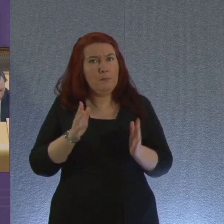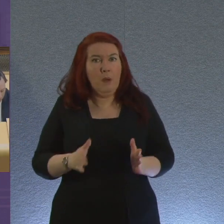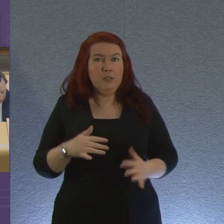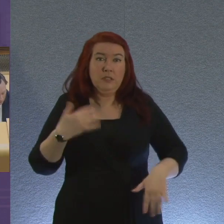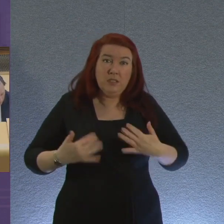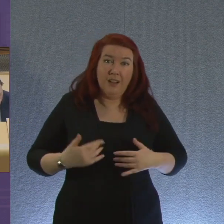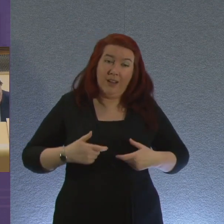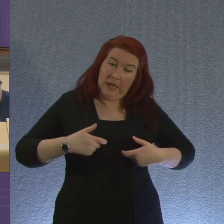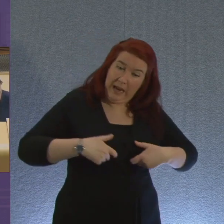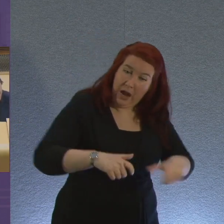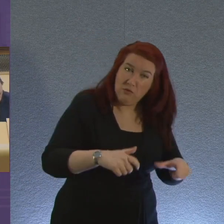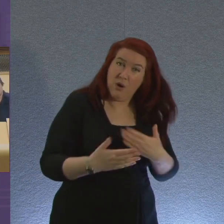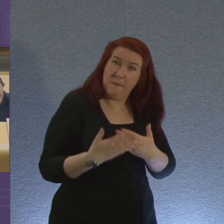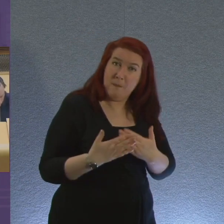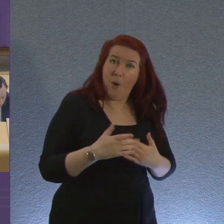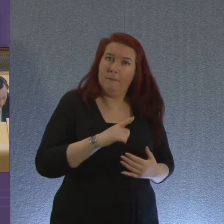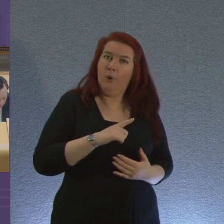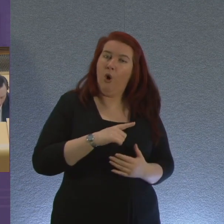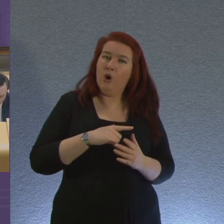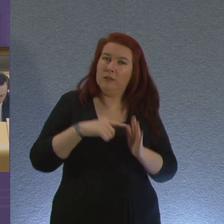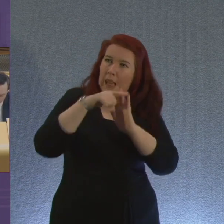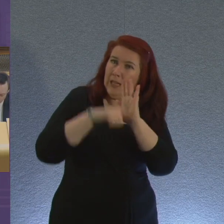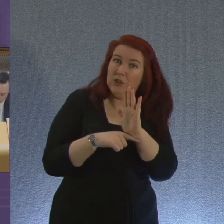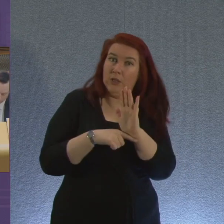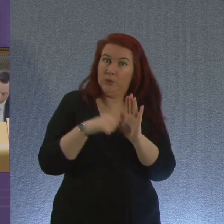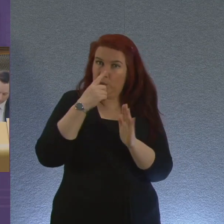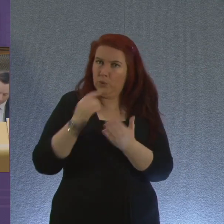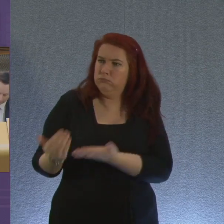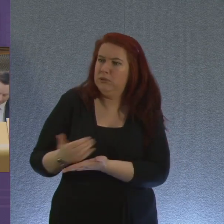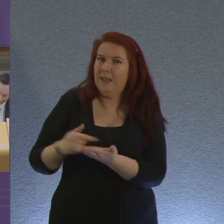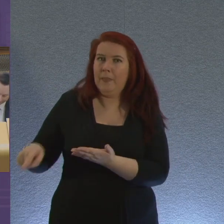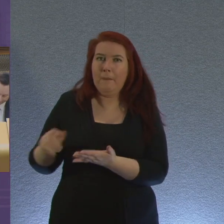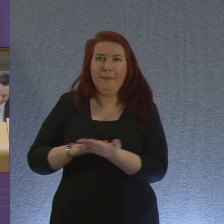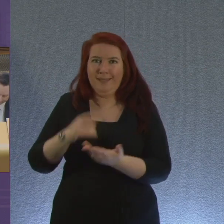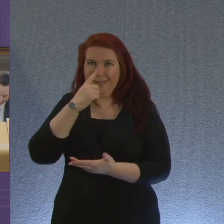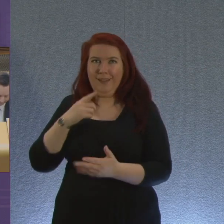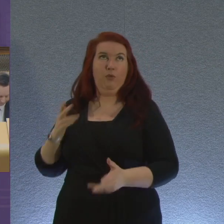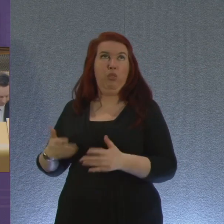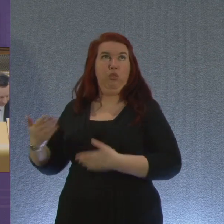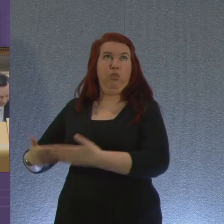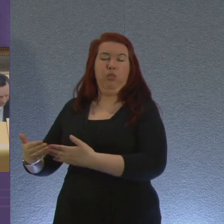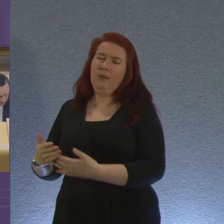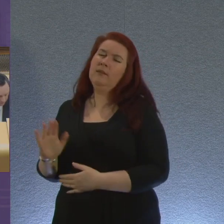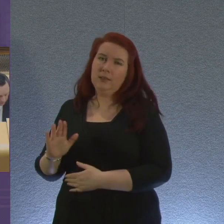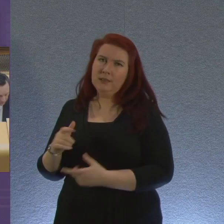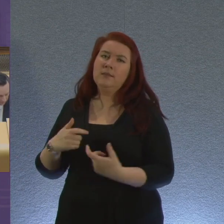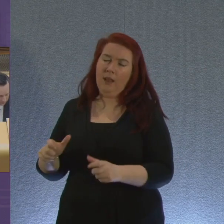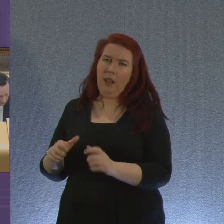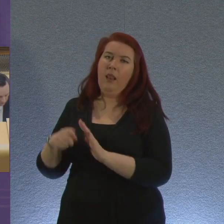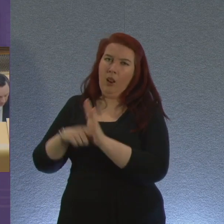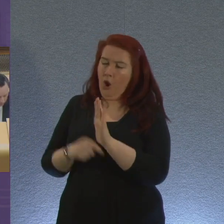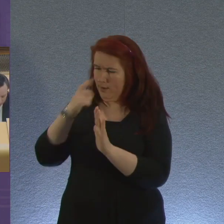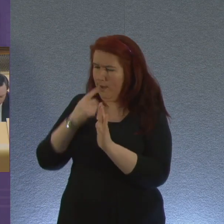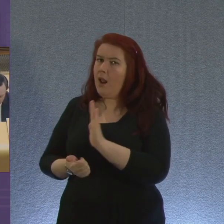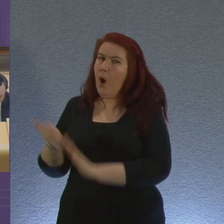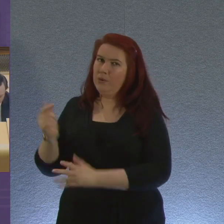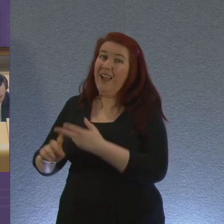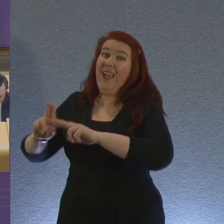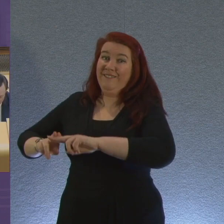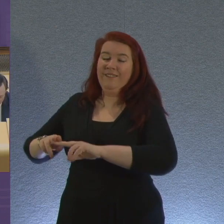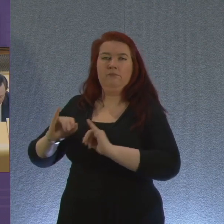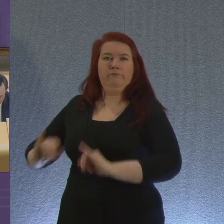for months more because of legislation which would protect those who were behaving illegally. And the second point I make here is that